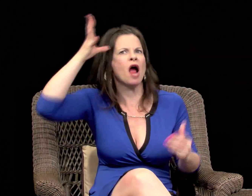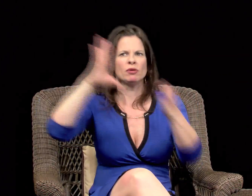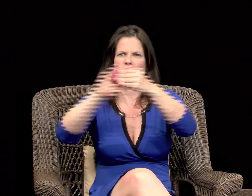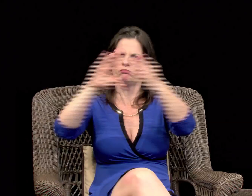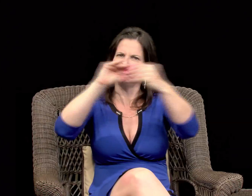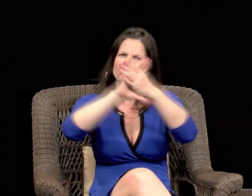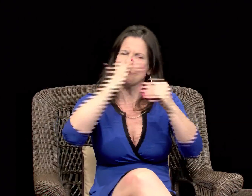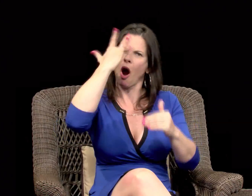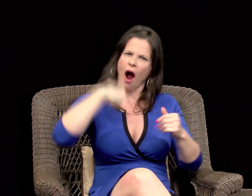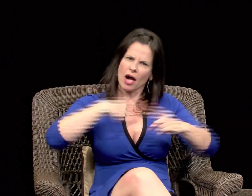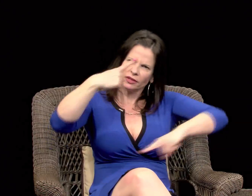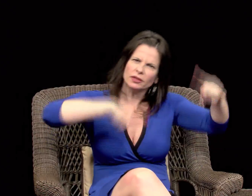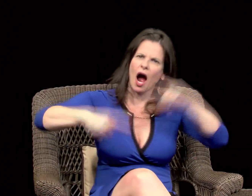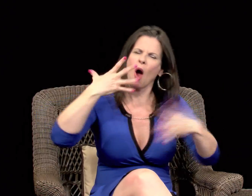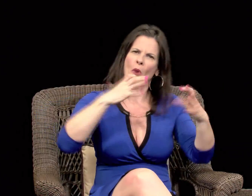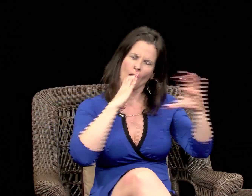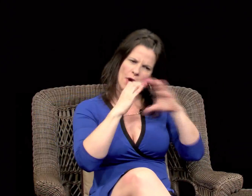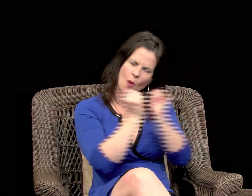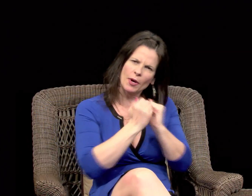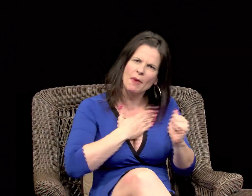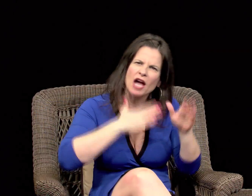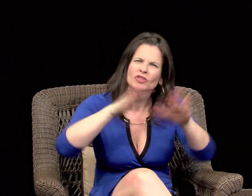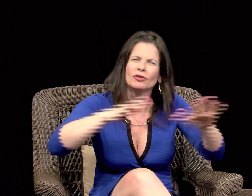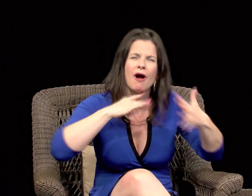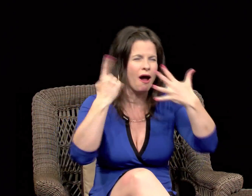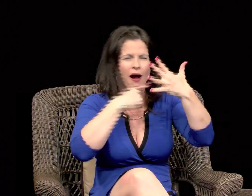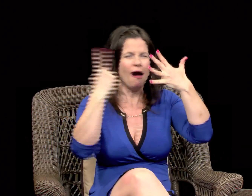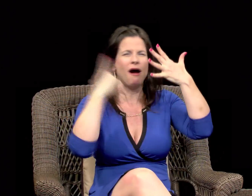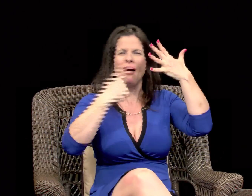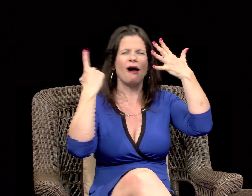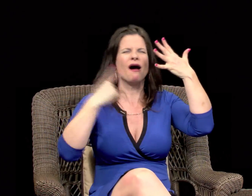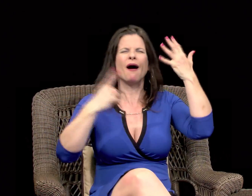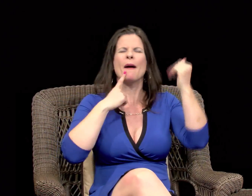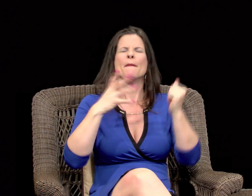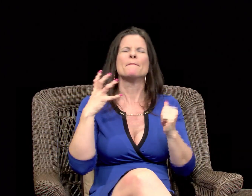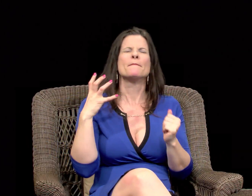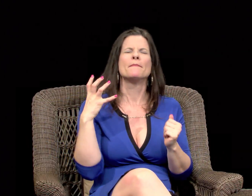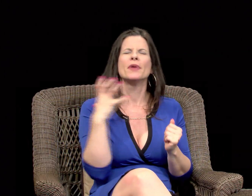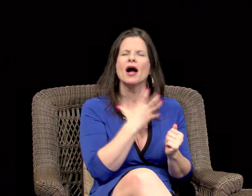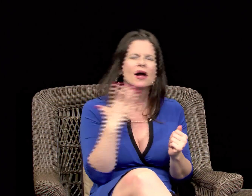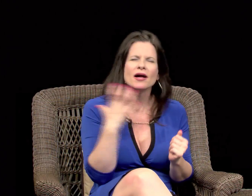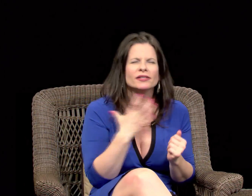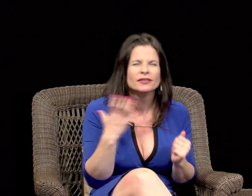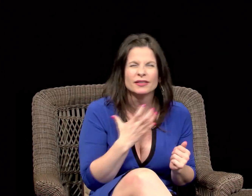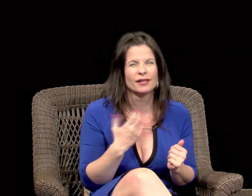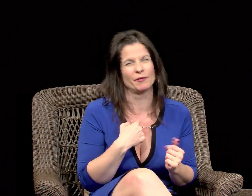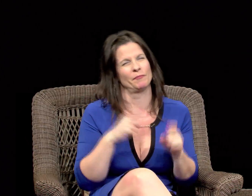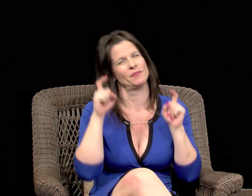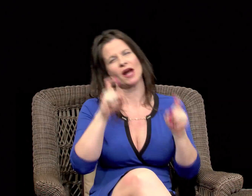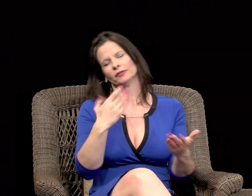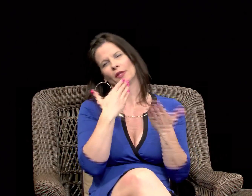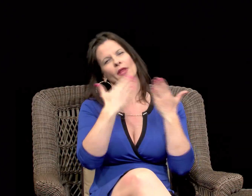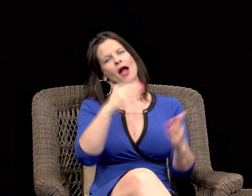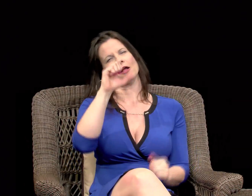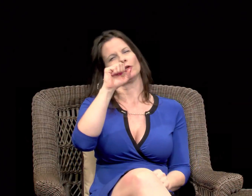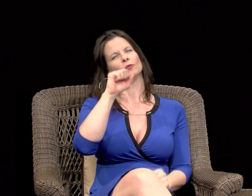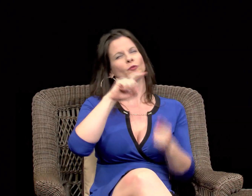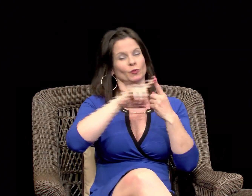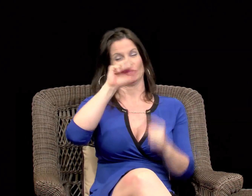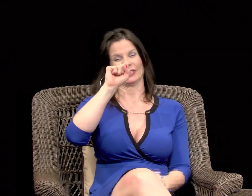lot of people watching, particularly hearing parents, are seeing so many good reasons why deaf people